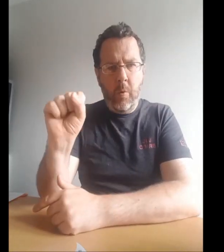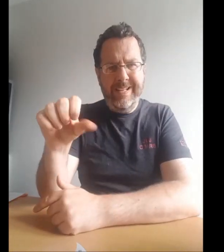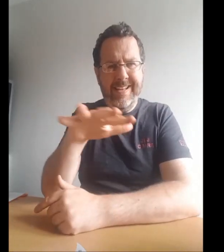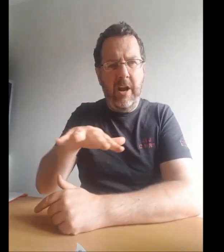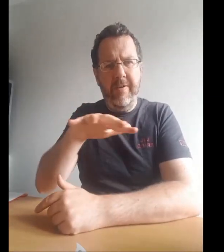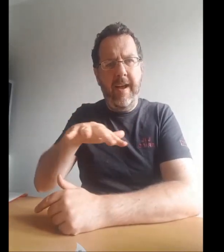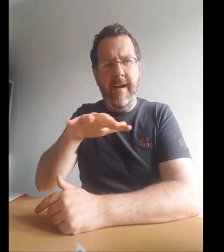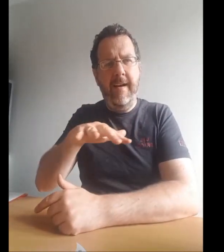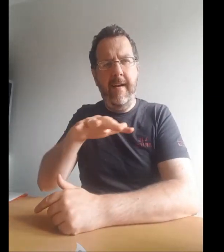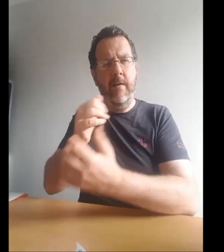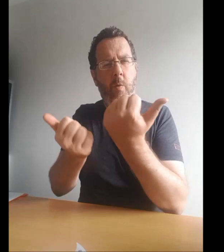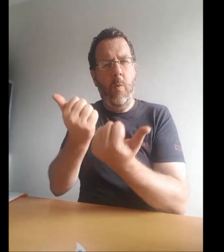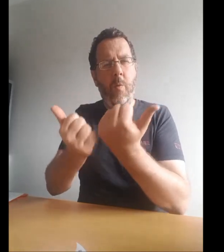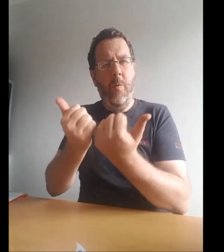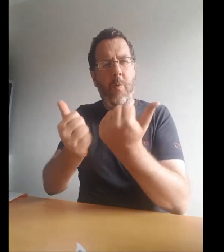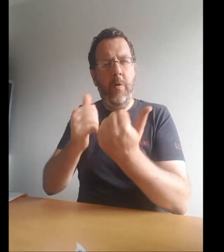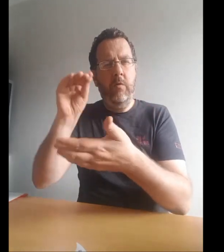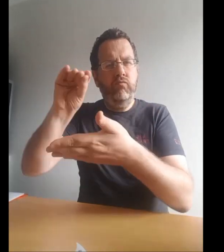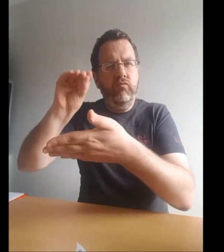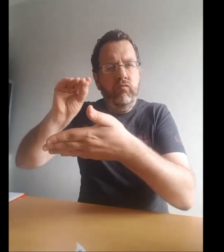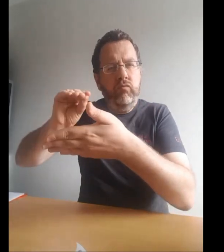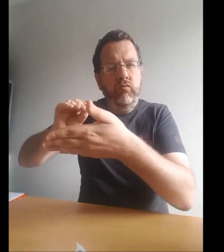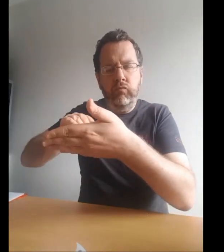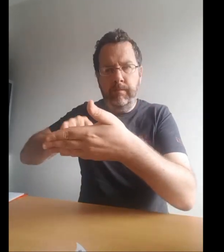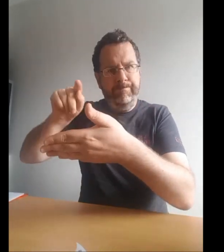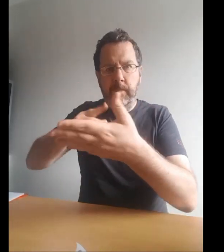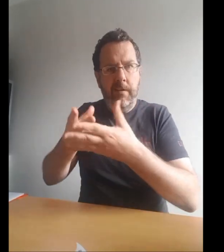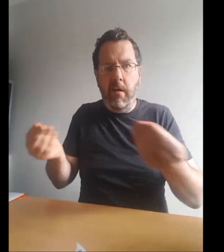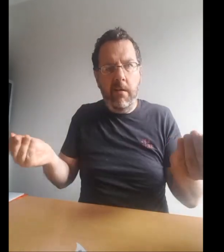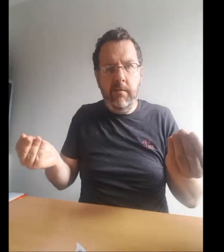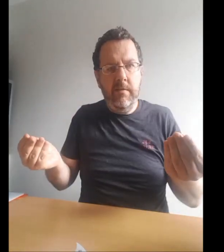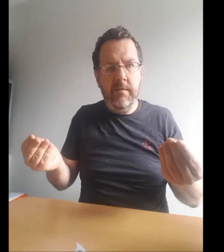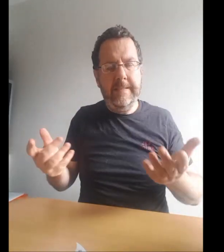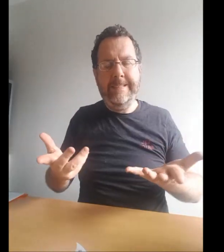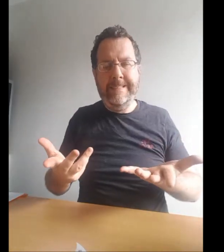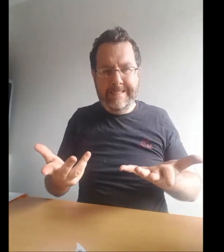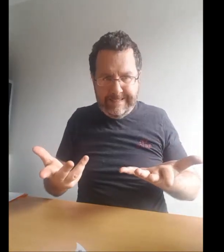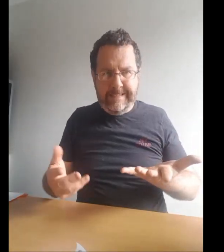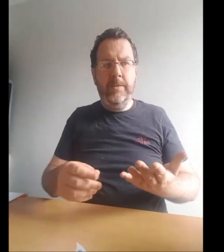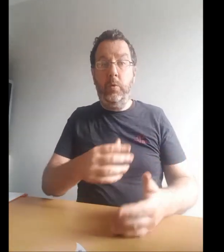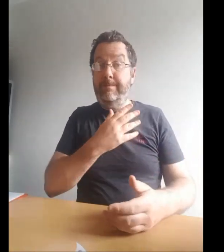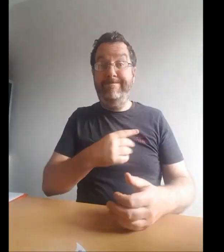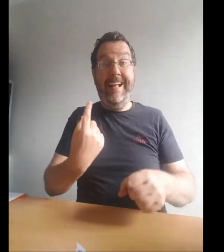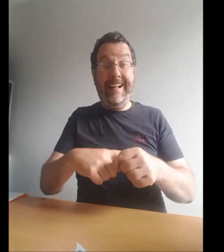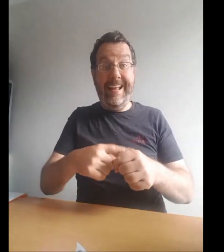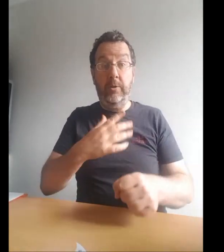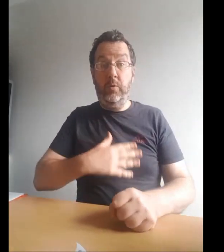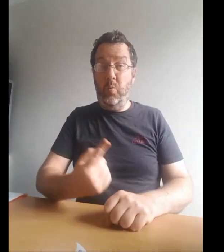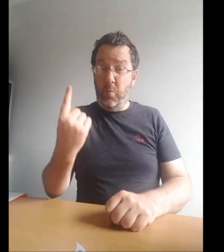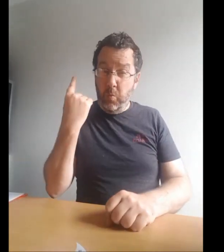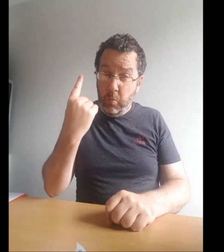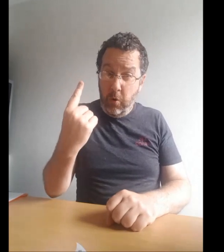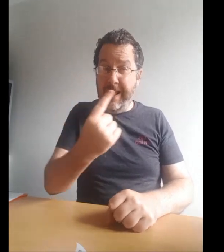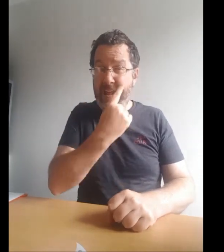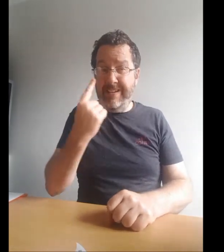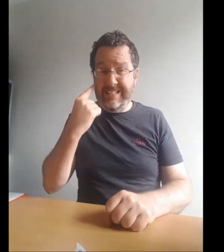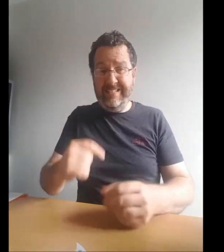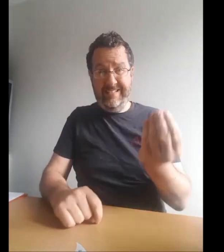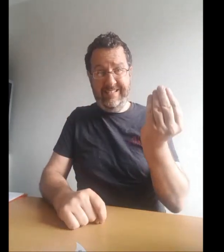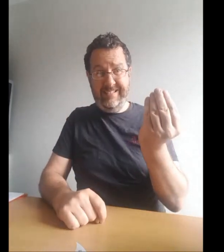Petty Sessions Court in Foynes at the time. So I don't have those as a resource either. So again, we just have this one single piece of evidence